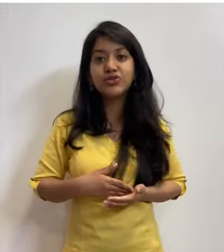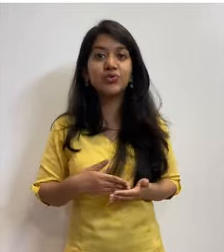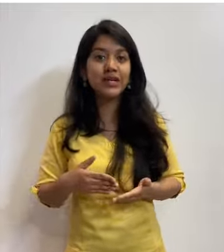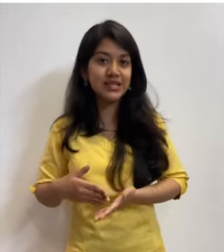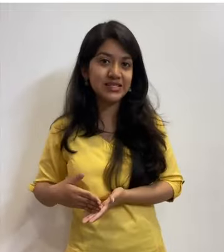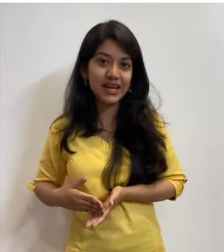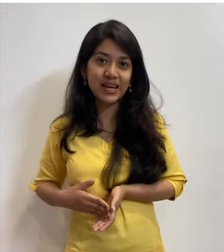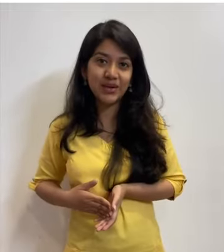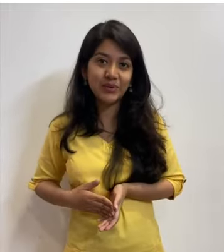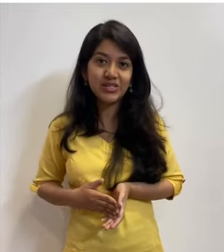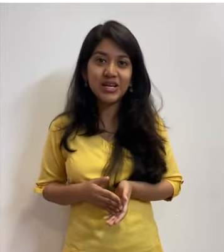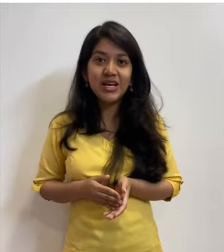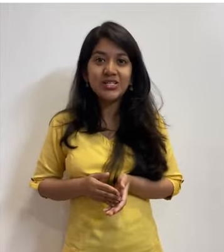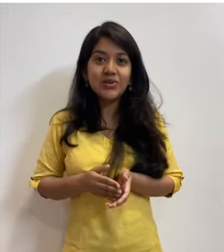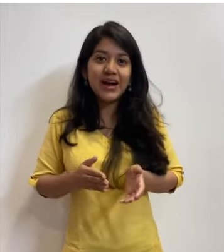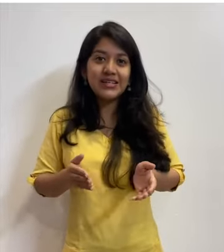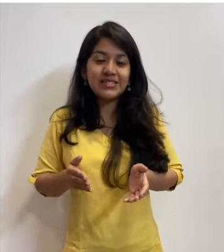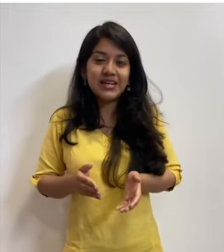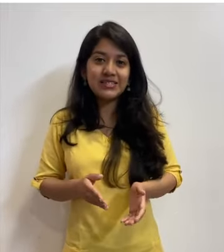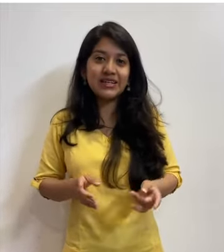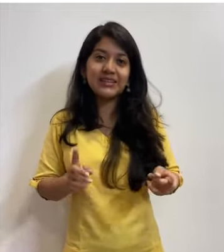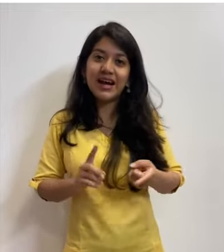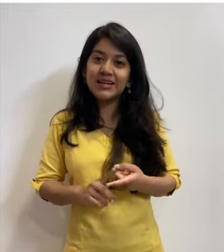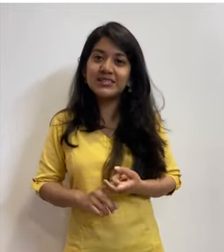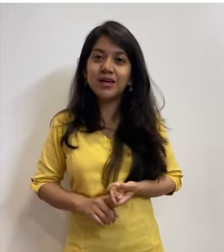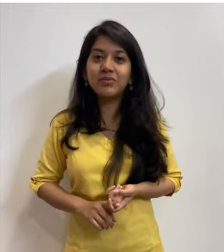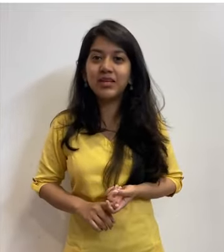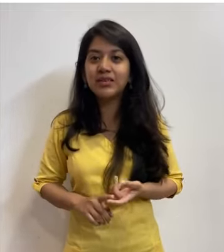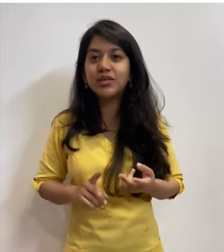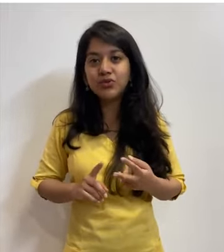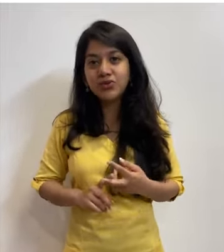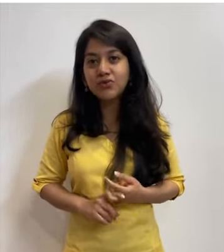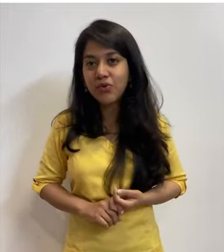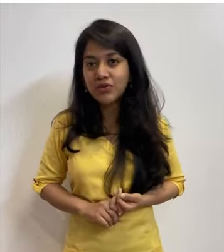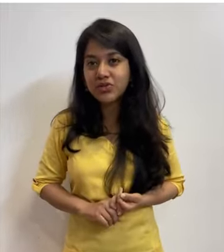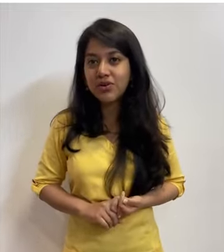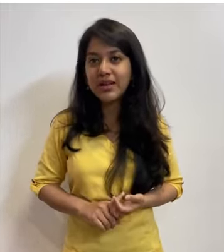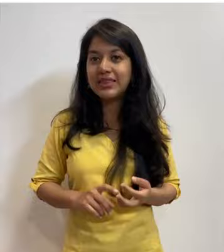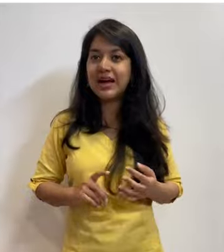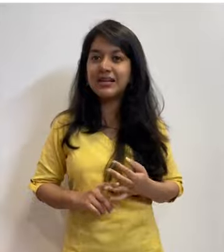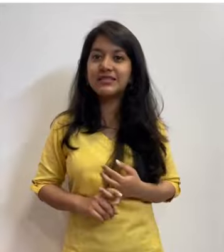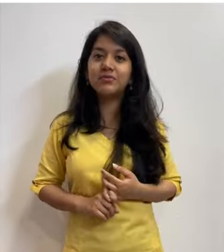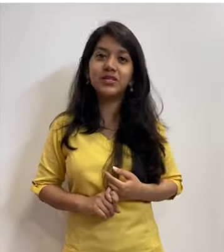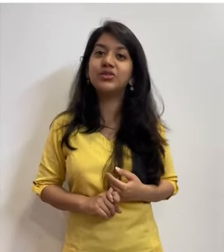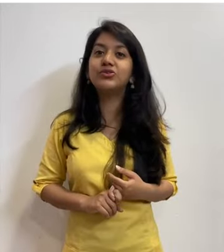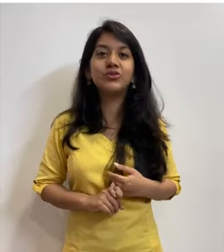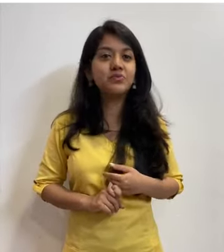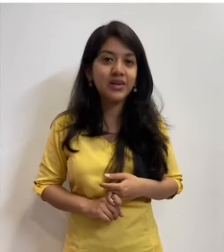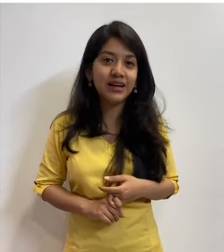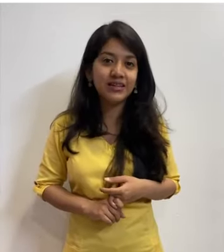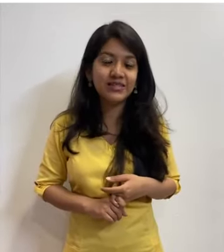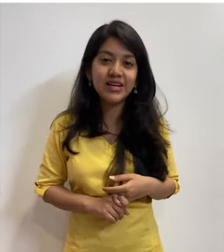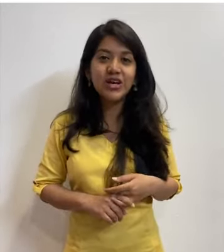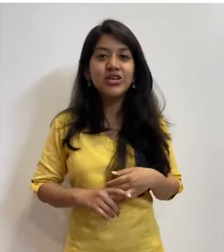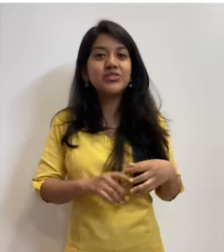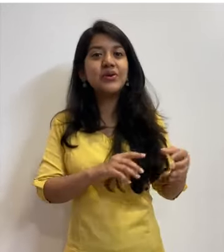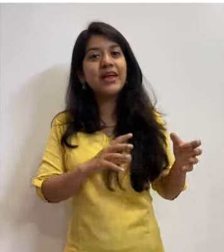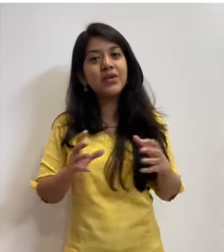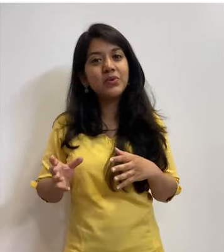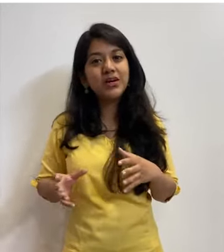Indian Sign Language. So I'd suggest that that is something that you should focus on and that is something you should practice. So any word you